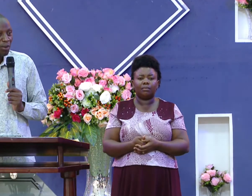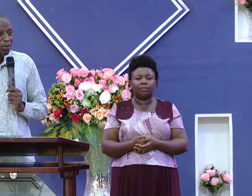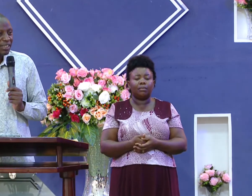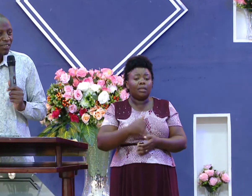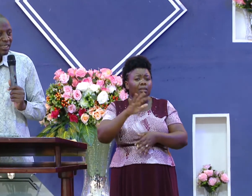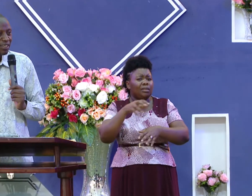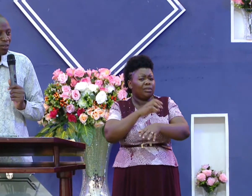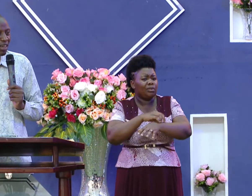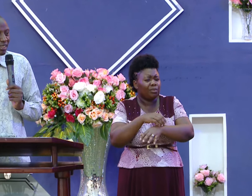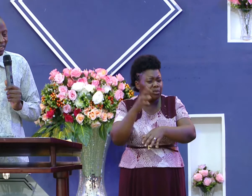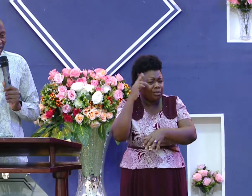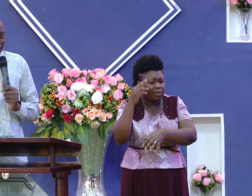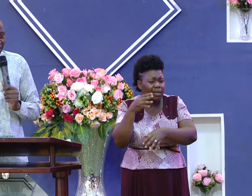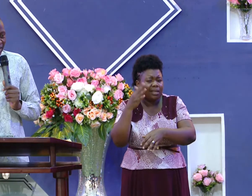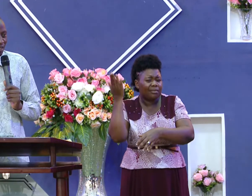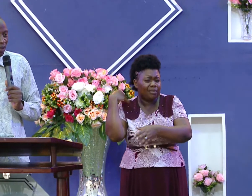bronze?